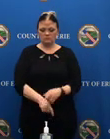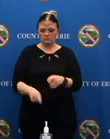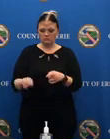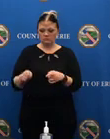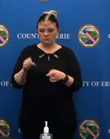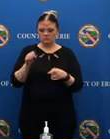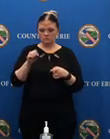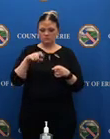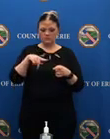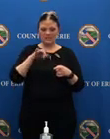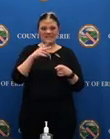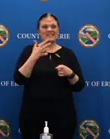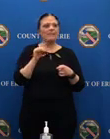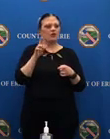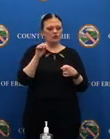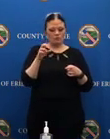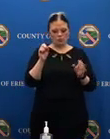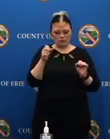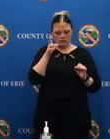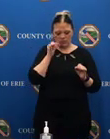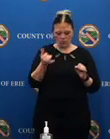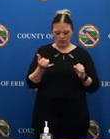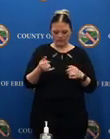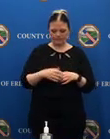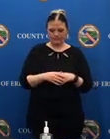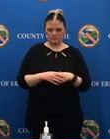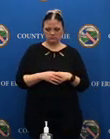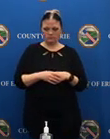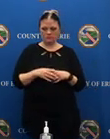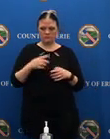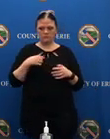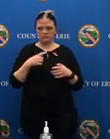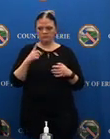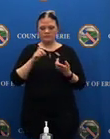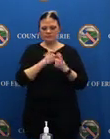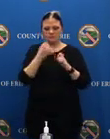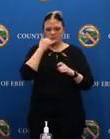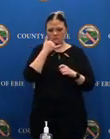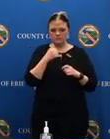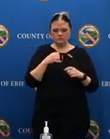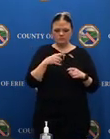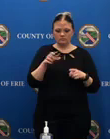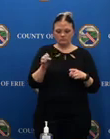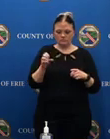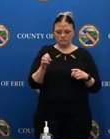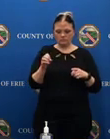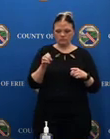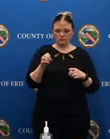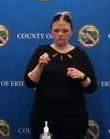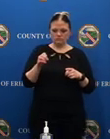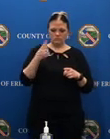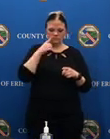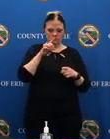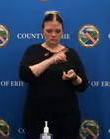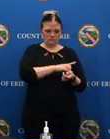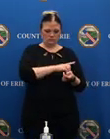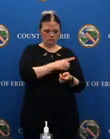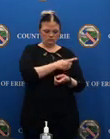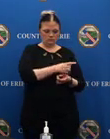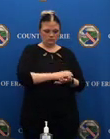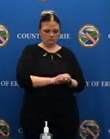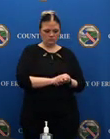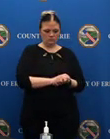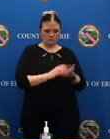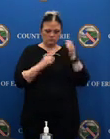Spectrum News is on. Can you hear me now? Oh, yes, I can hear you. Go ahead. Okay, I had to switch phones, I guess. So this is for Dr. Burstein.